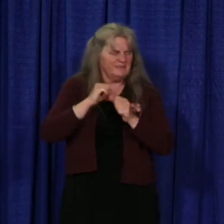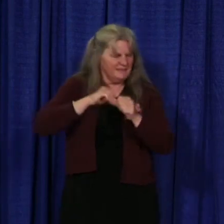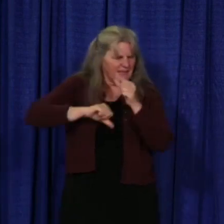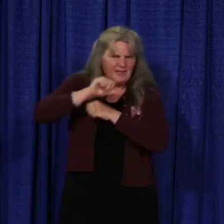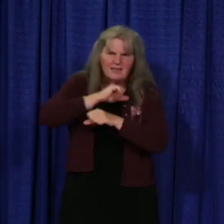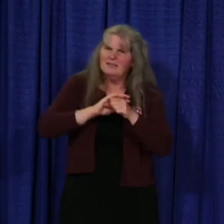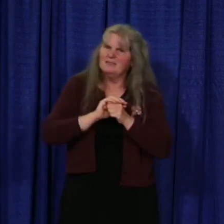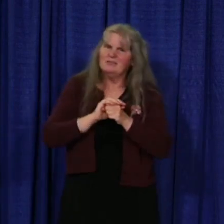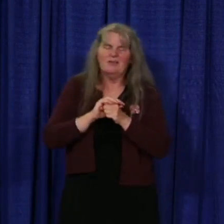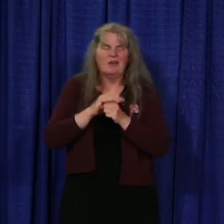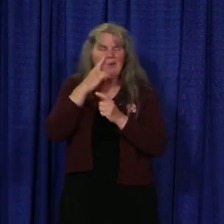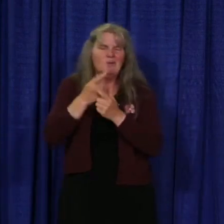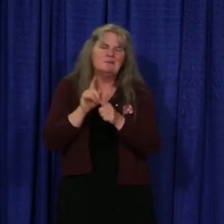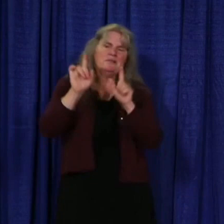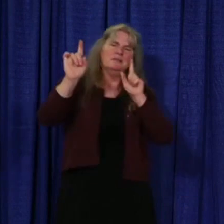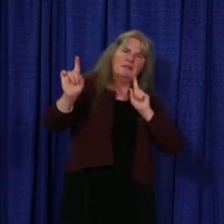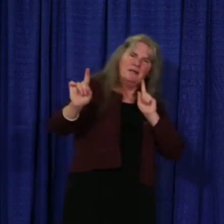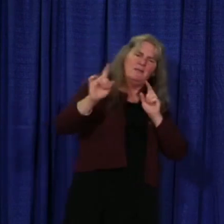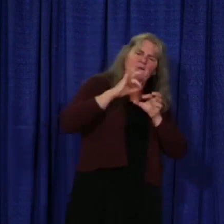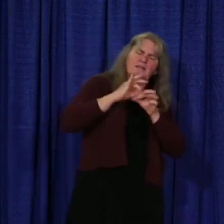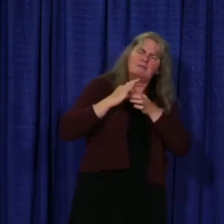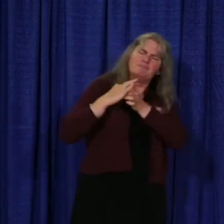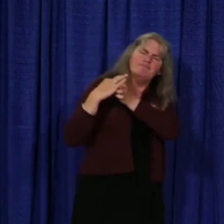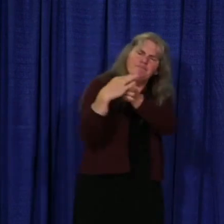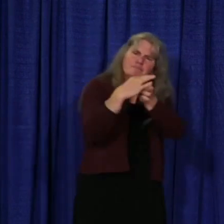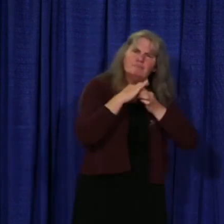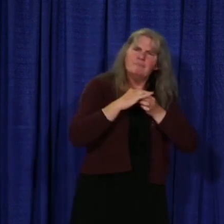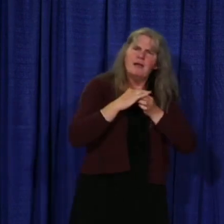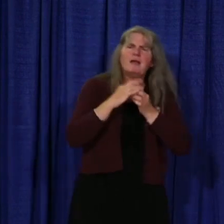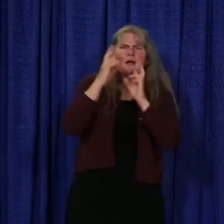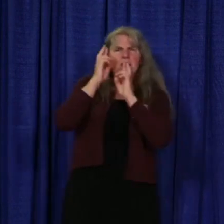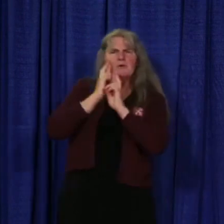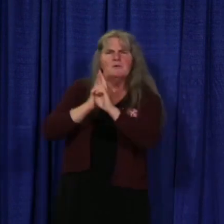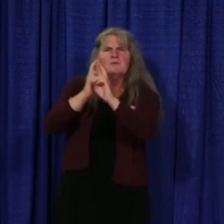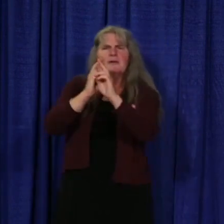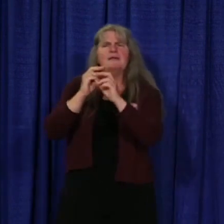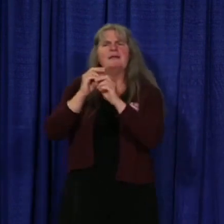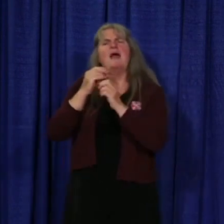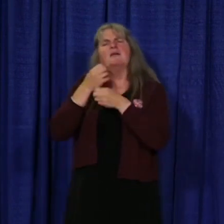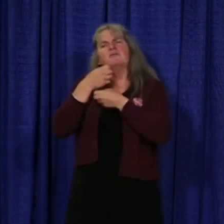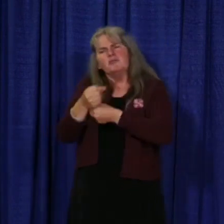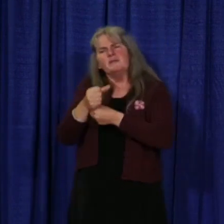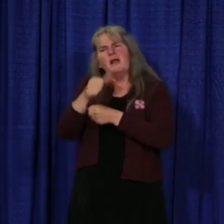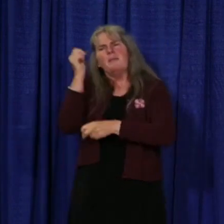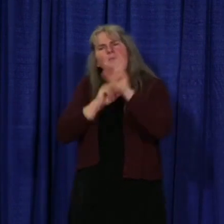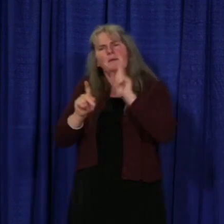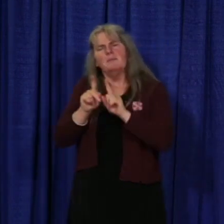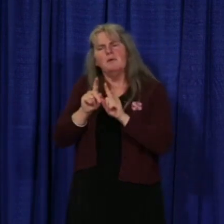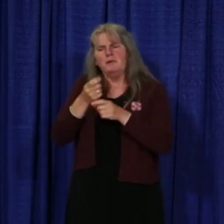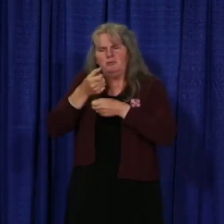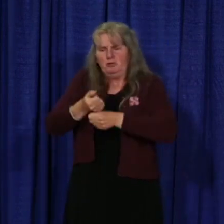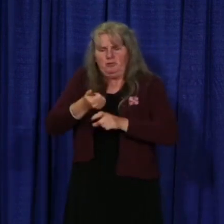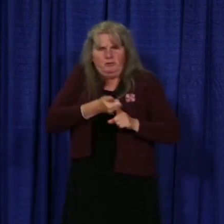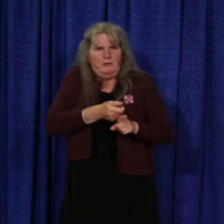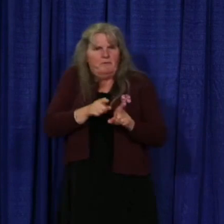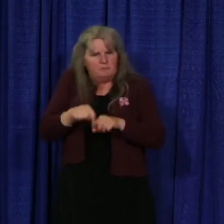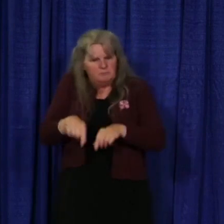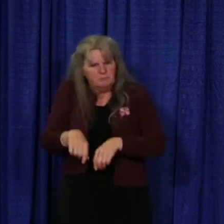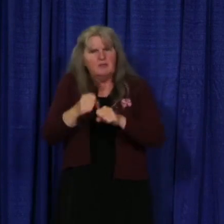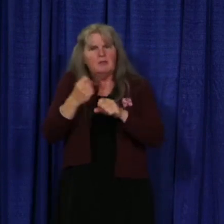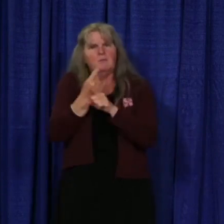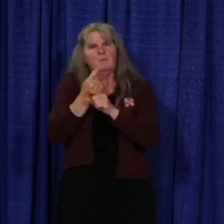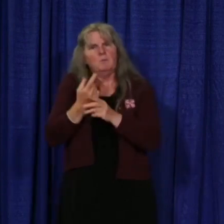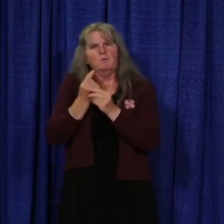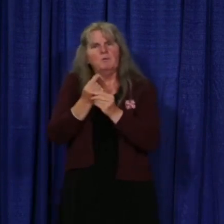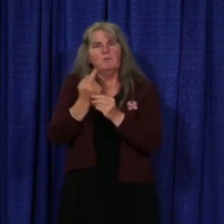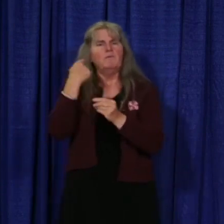as we maintain our distance, and let's keep up our respect for and trust in others, and trust ourselves to do the right thing for our